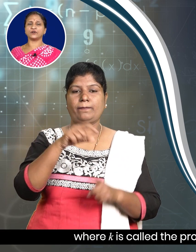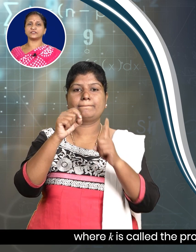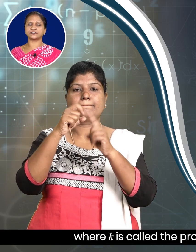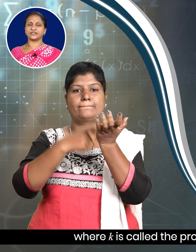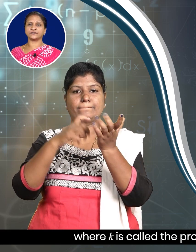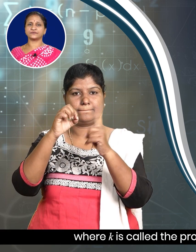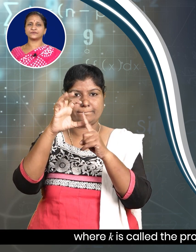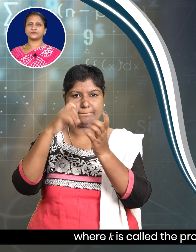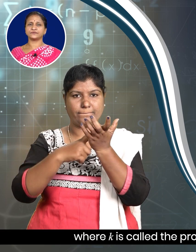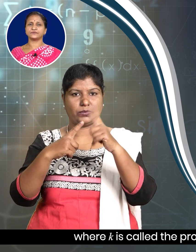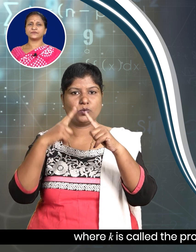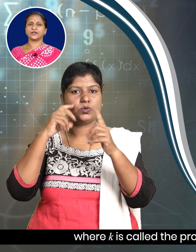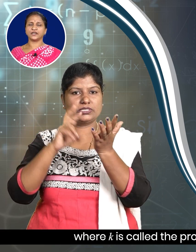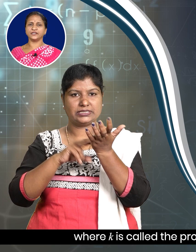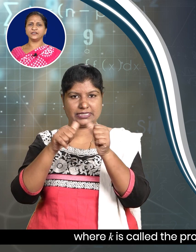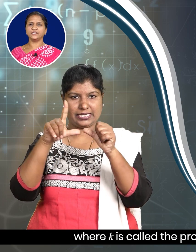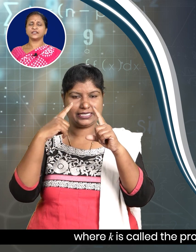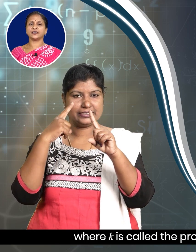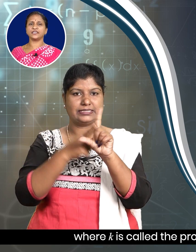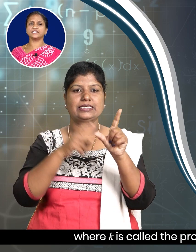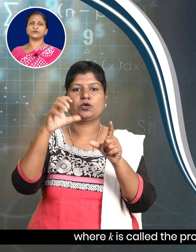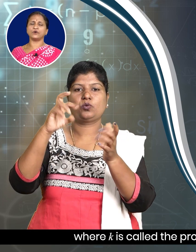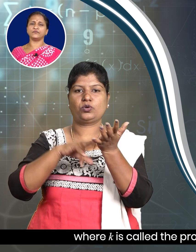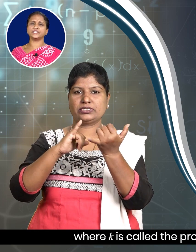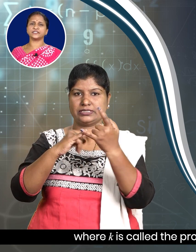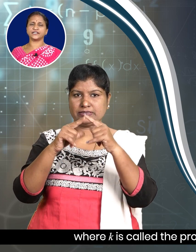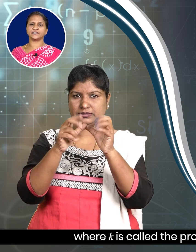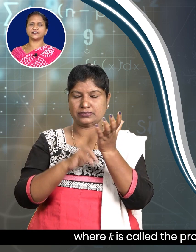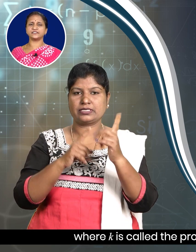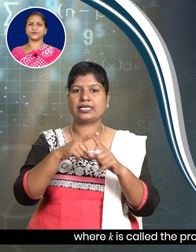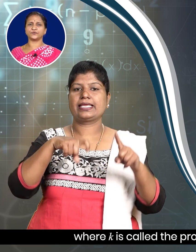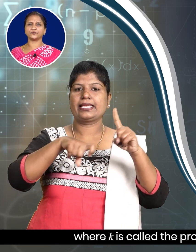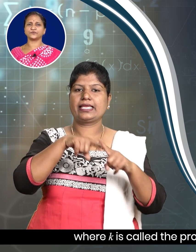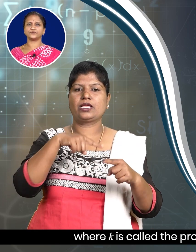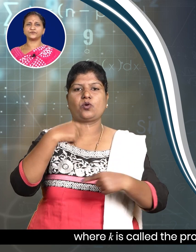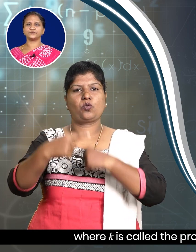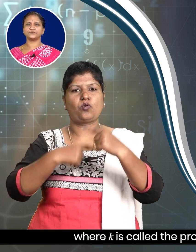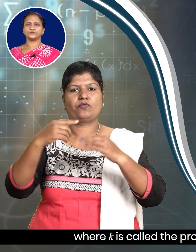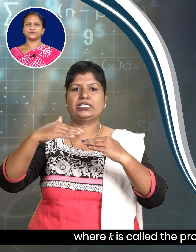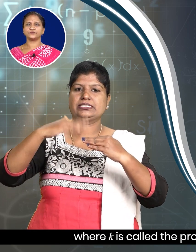proportionality constant and k is always greater than 0.